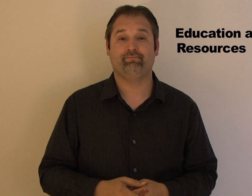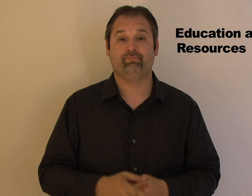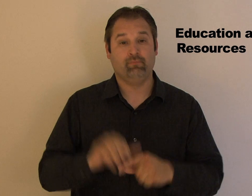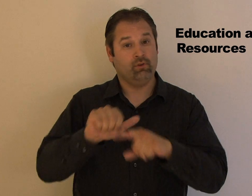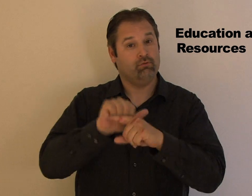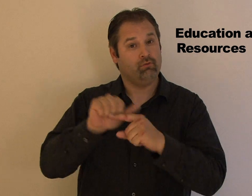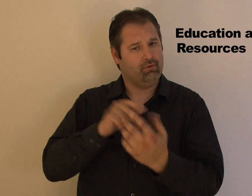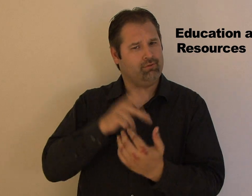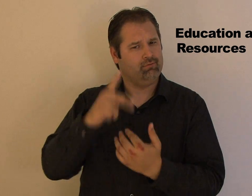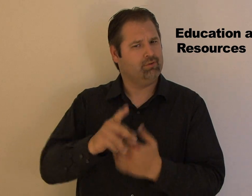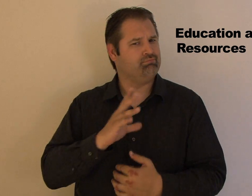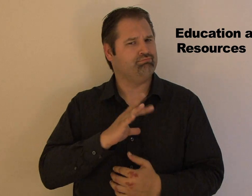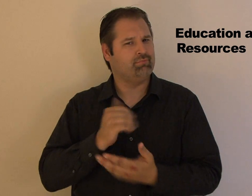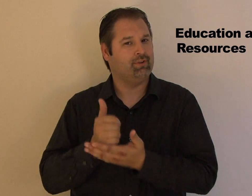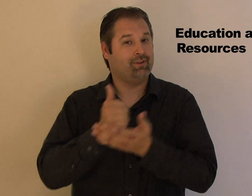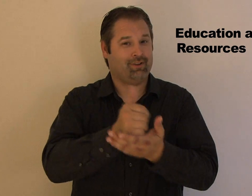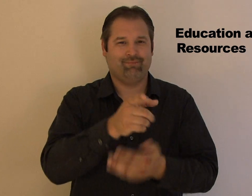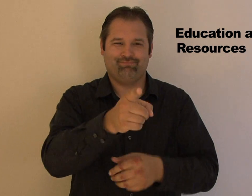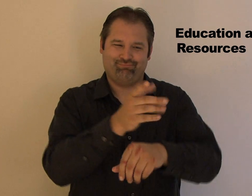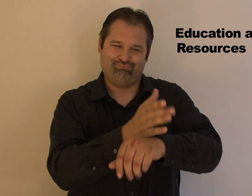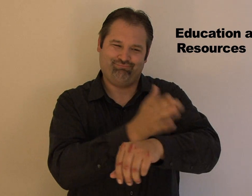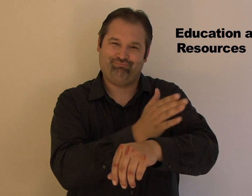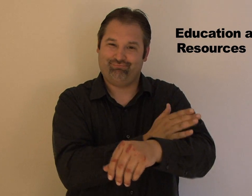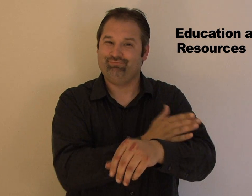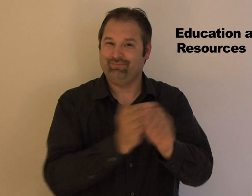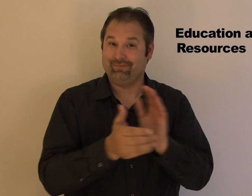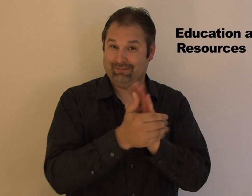A training program may help you update your skills and be more employable.